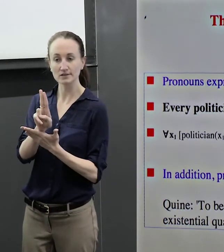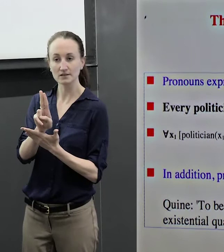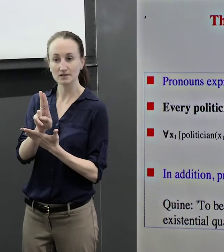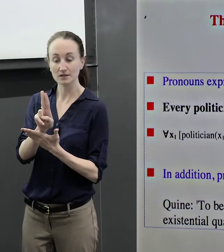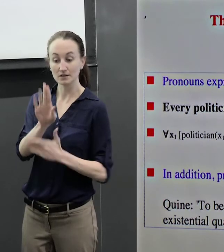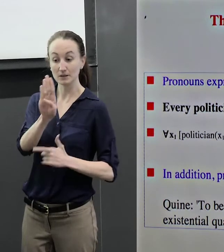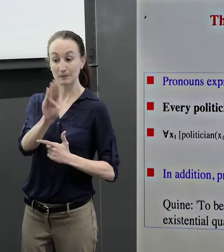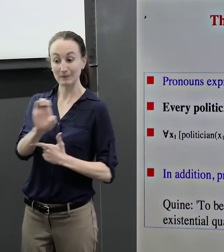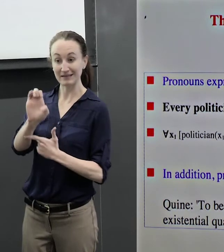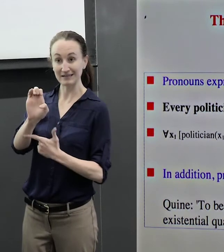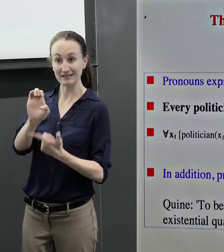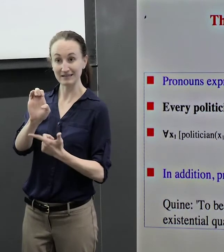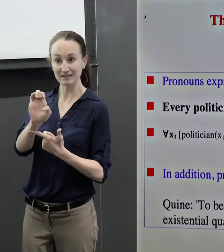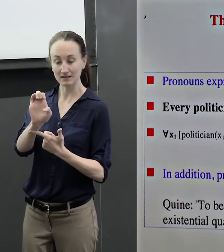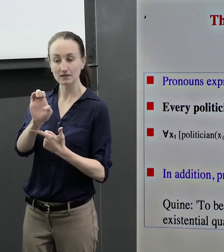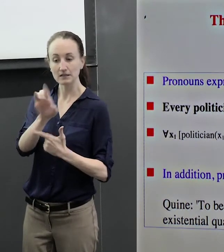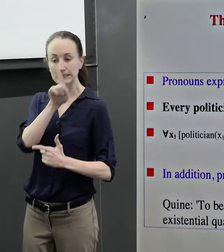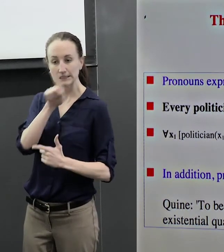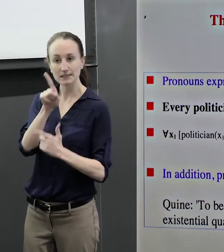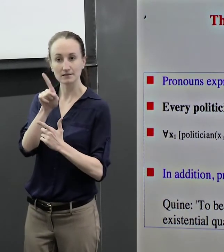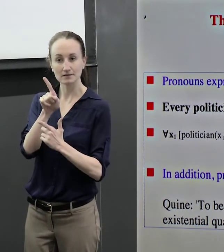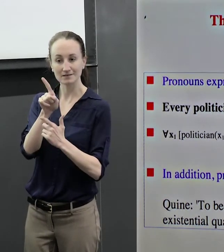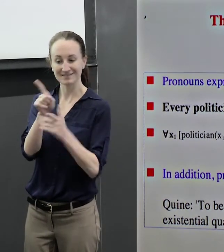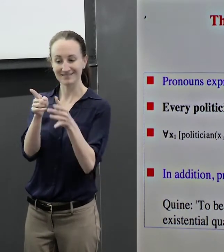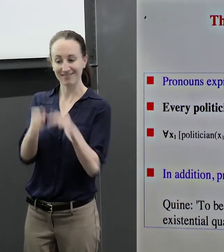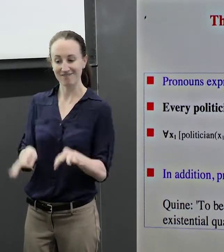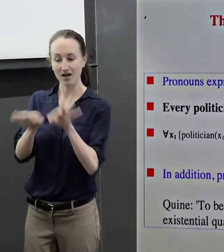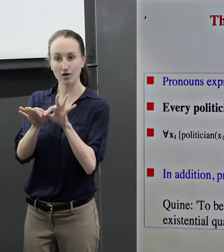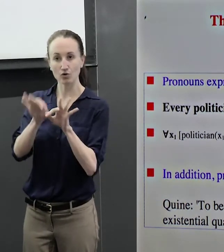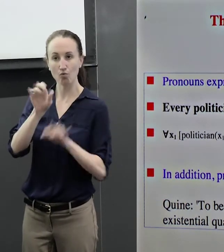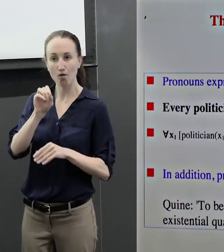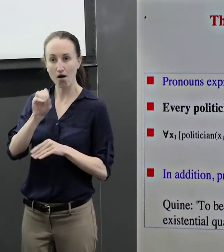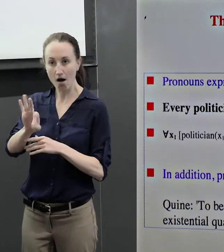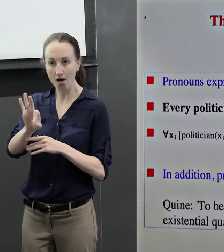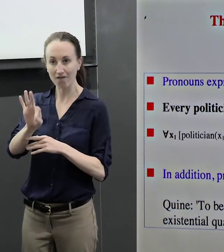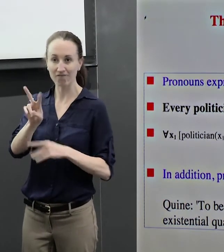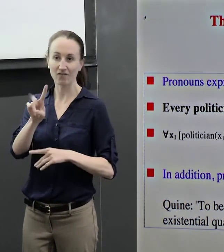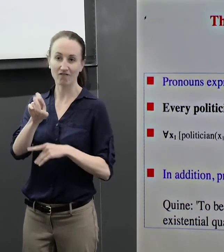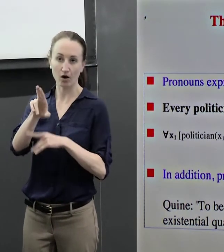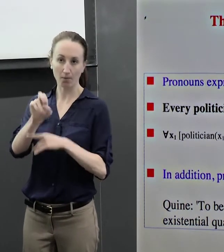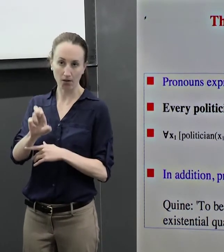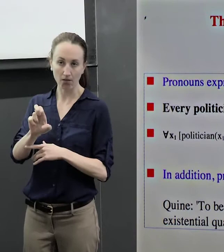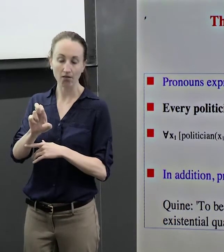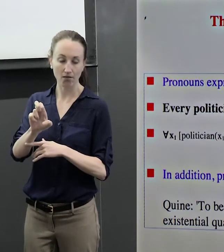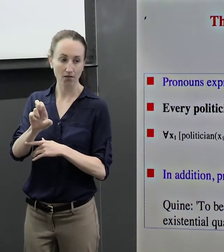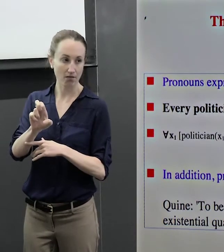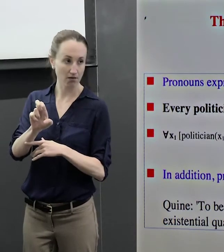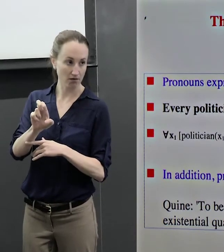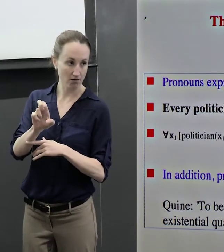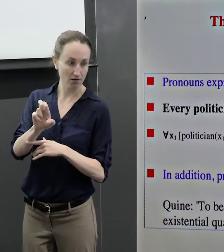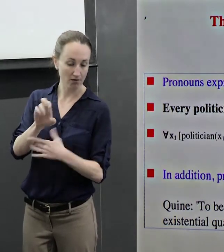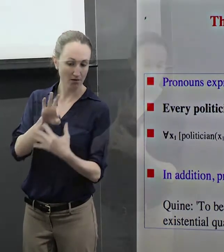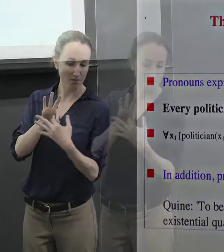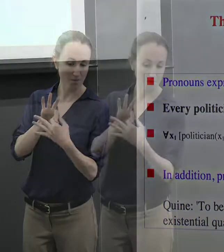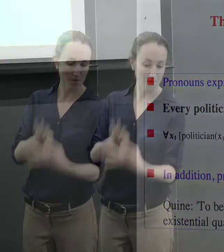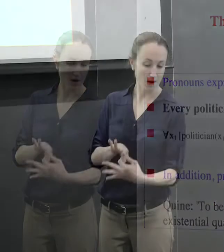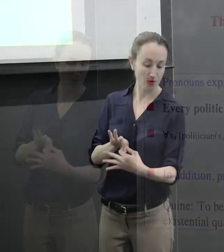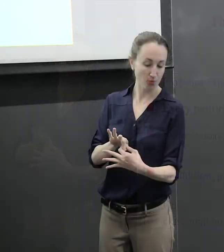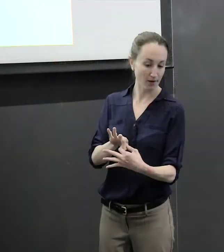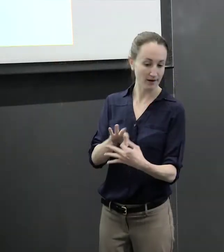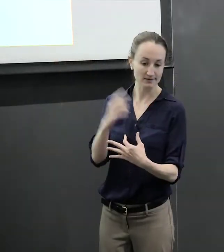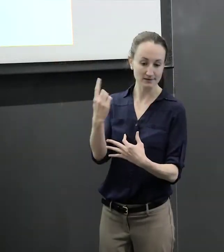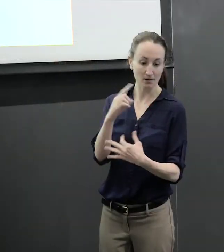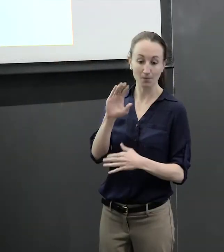to be the value of a variable by which he meant to be the value of a variable bound by an existential